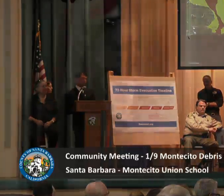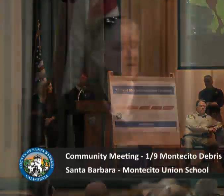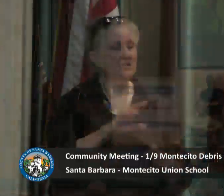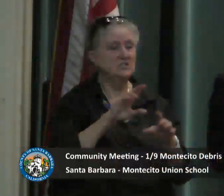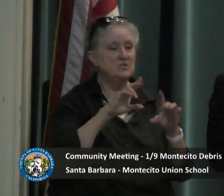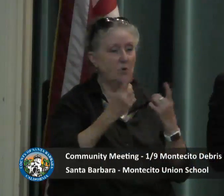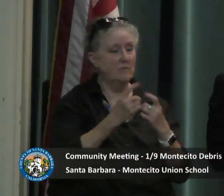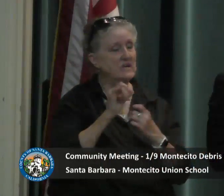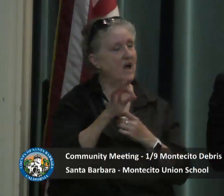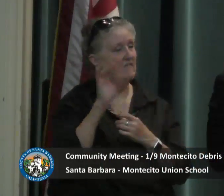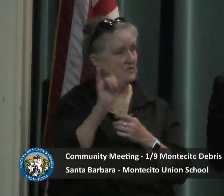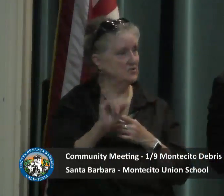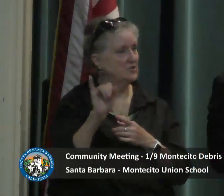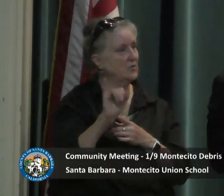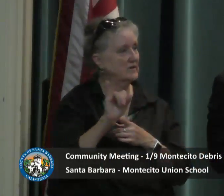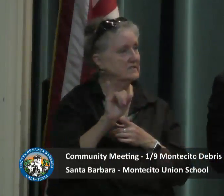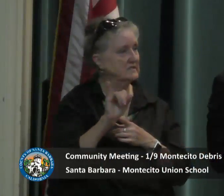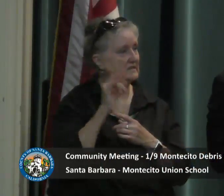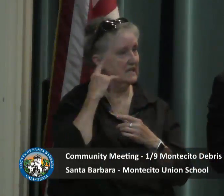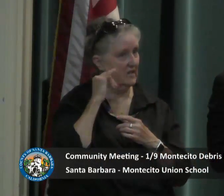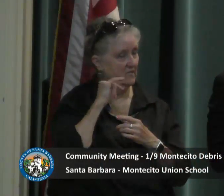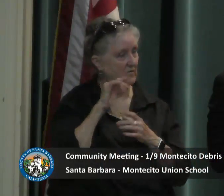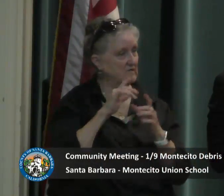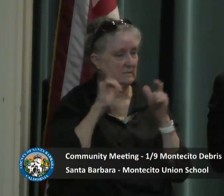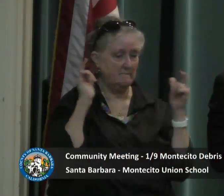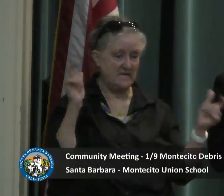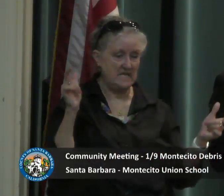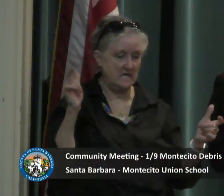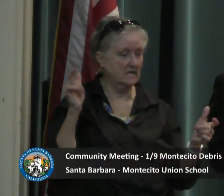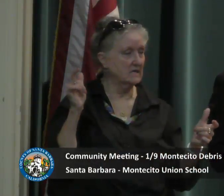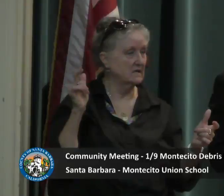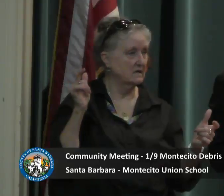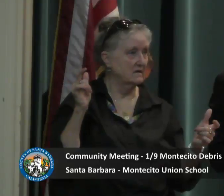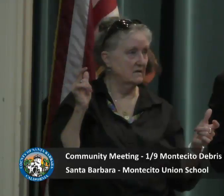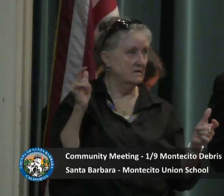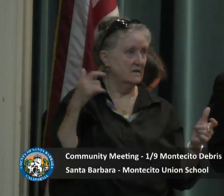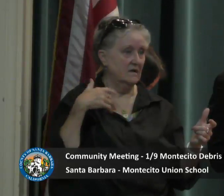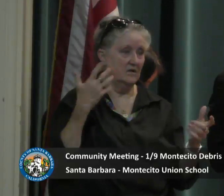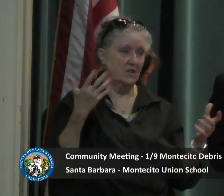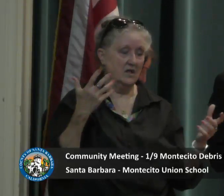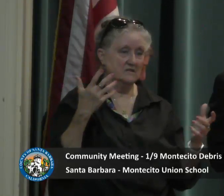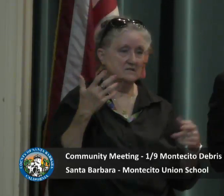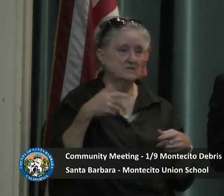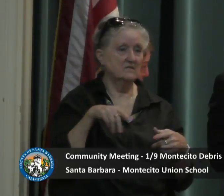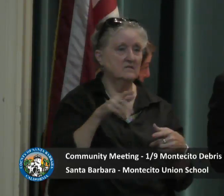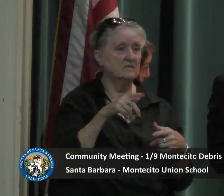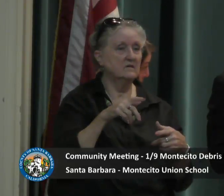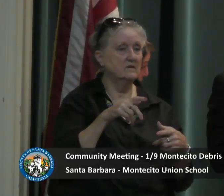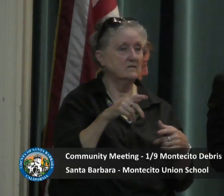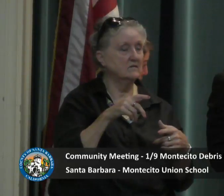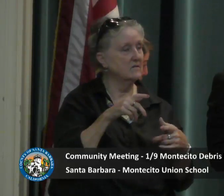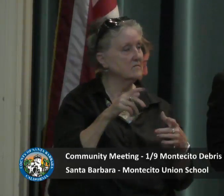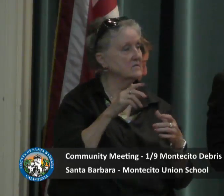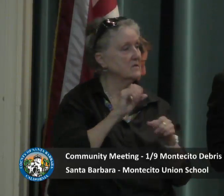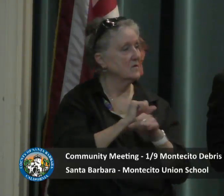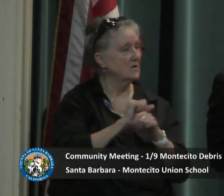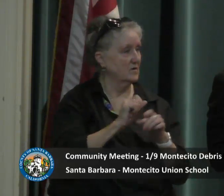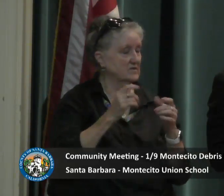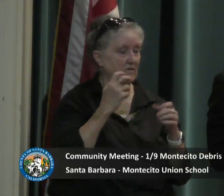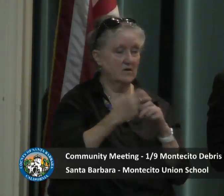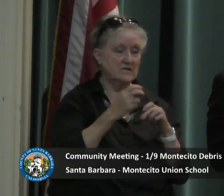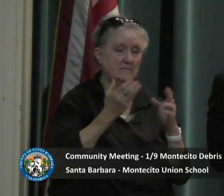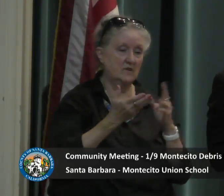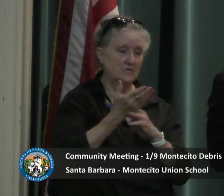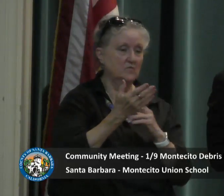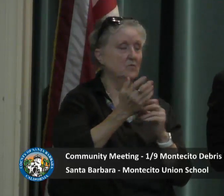of Insurance is it's fairly big bureaucracy because they have to have lots of actuarials. So if you have a hard time getting through to